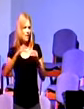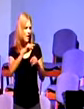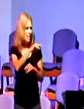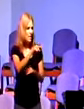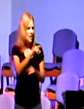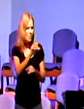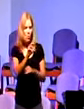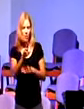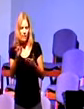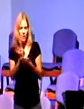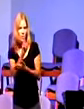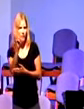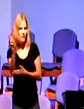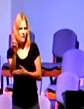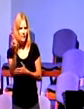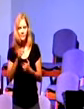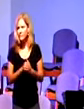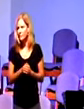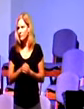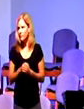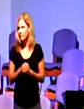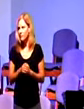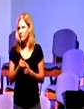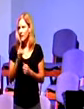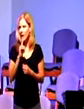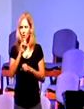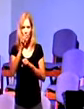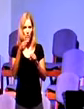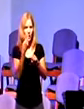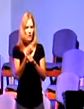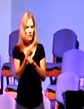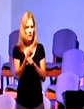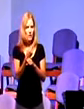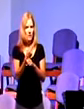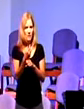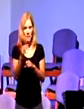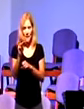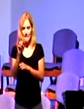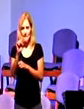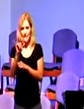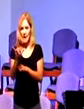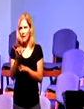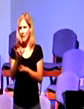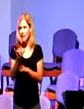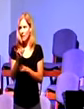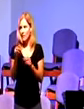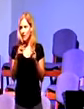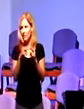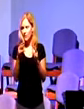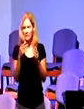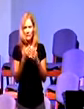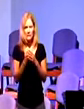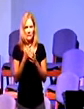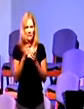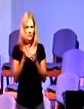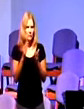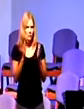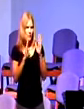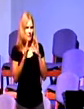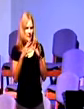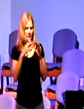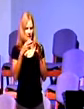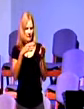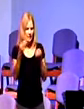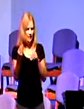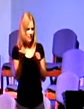or the university. I actually graduated from Virginia Tech in May, and I was very, very hesitant to leave everything